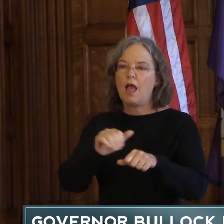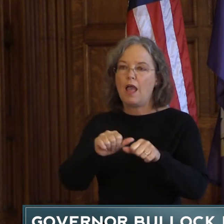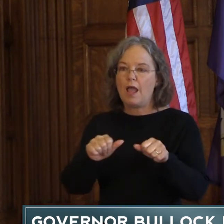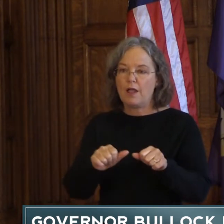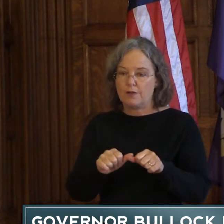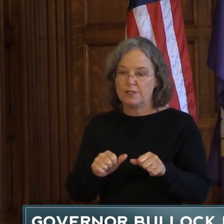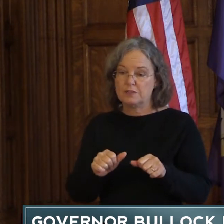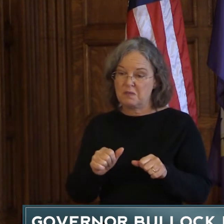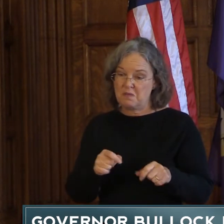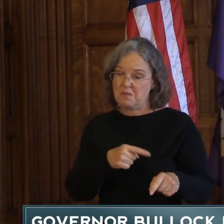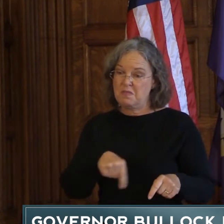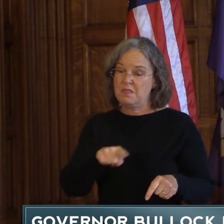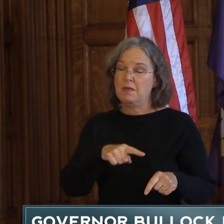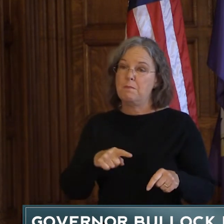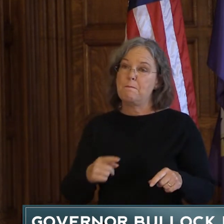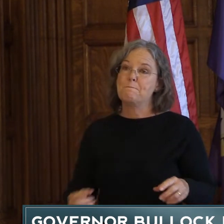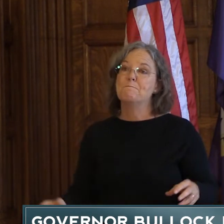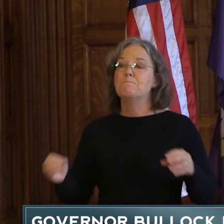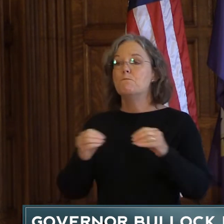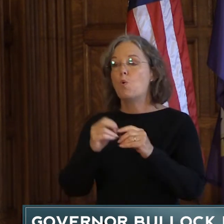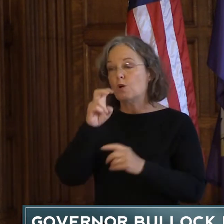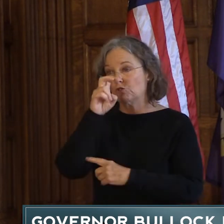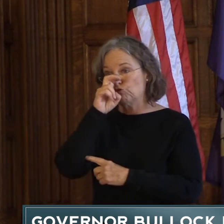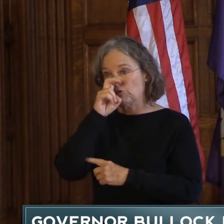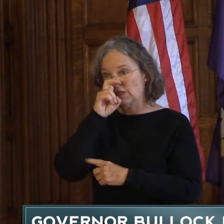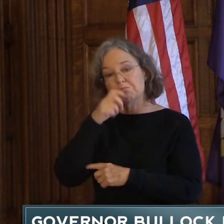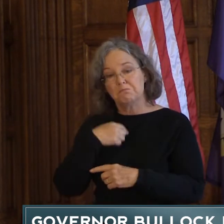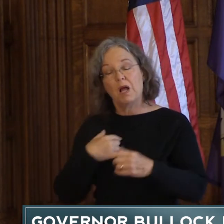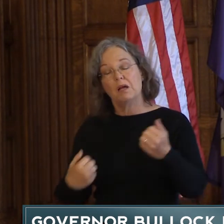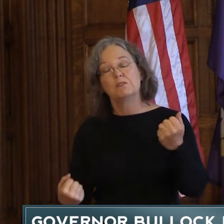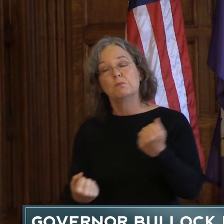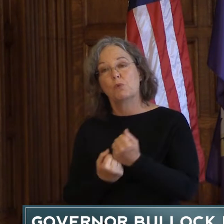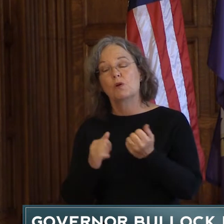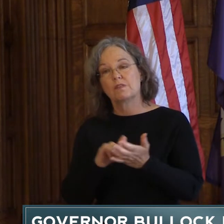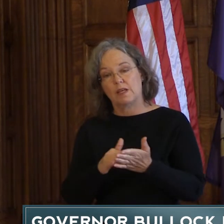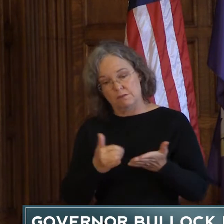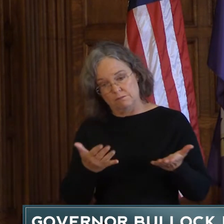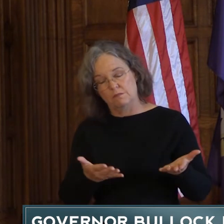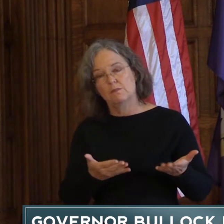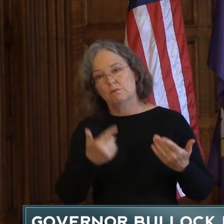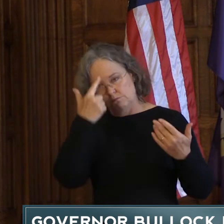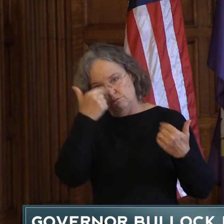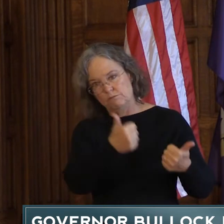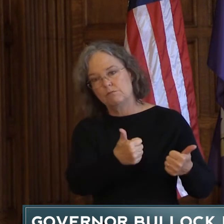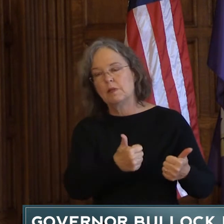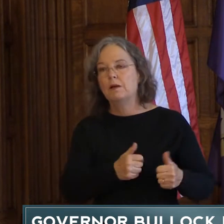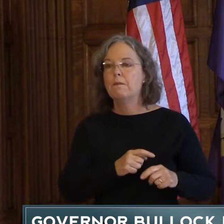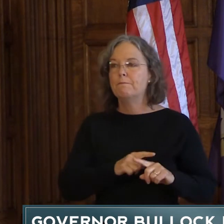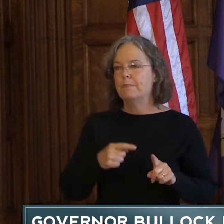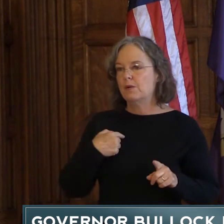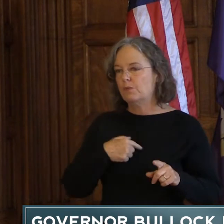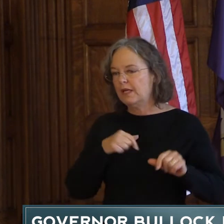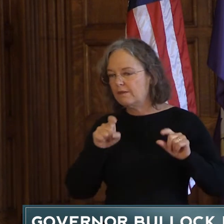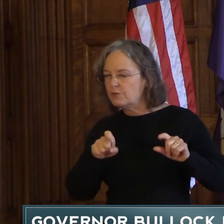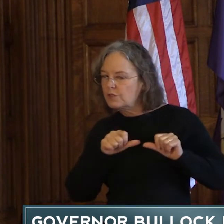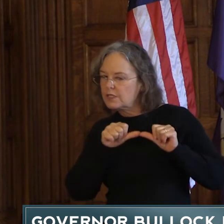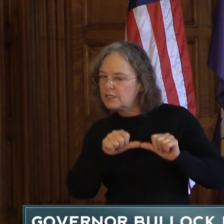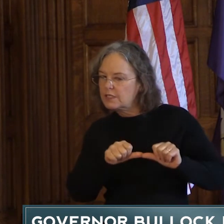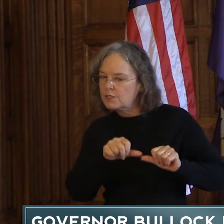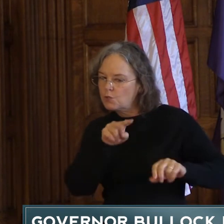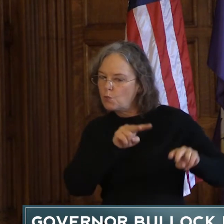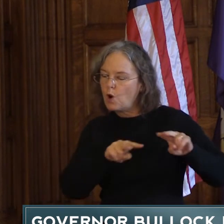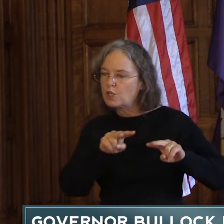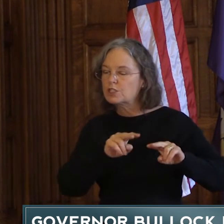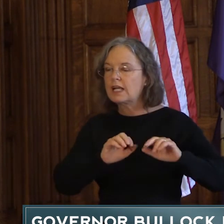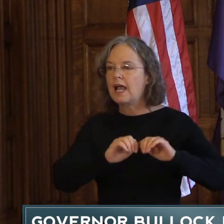Certainly, I support them in doing so, but we'll just have to continue to closely monitor how things are